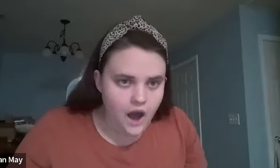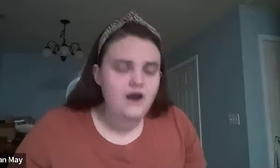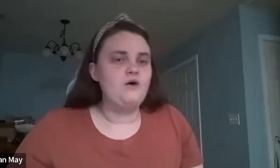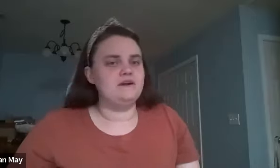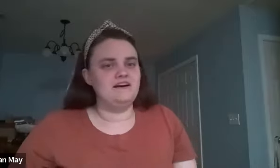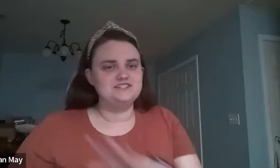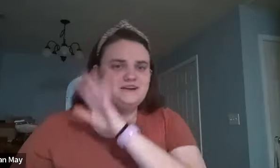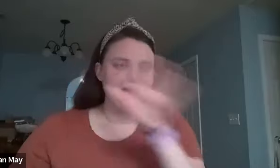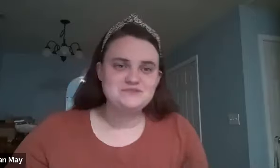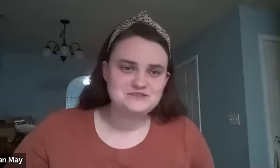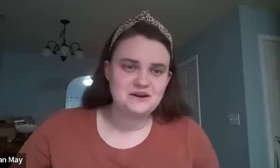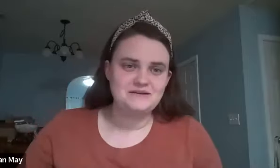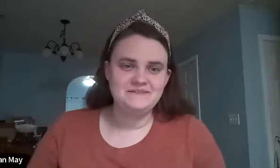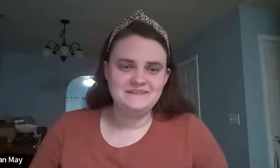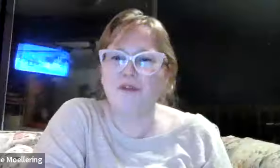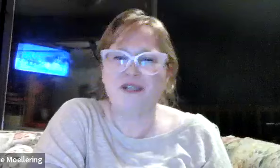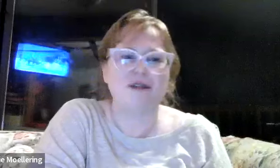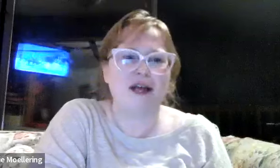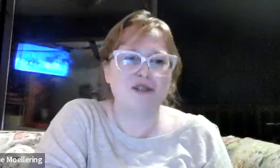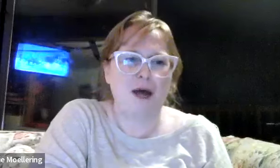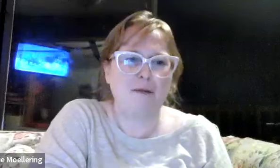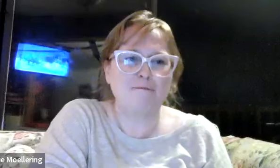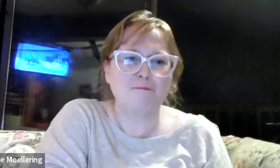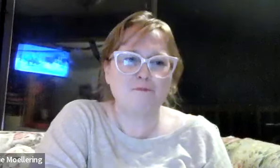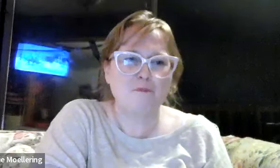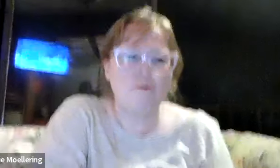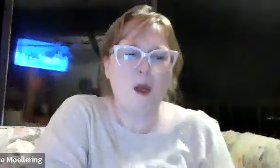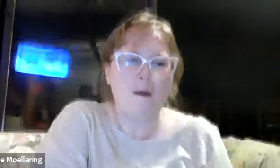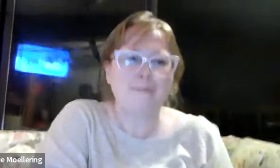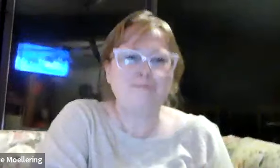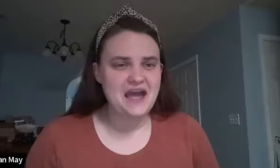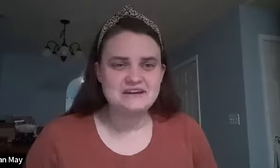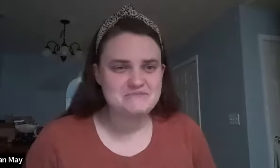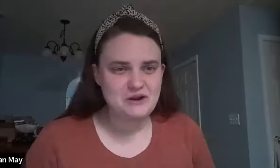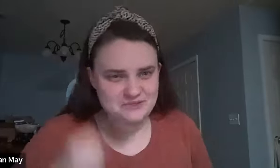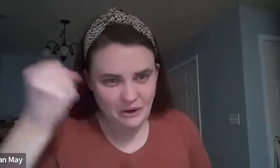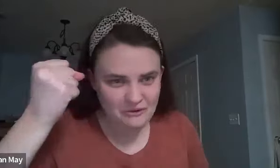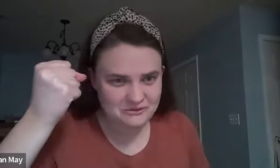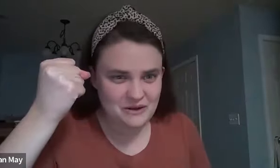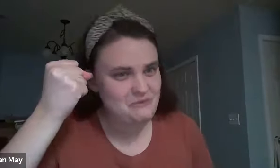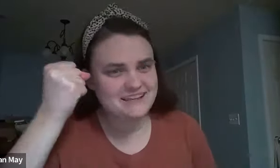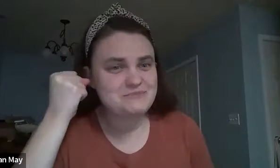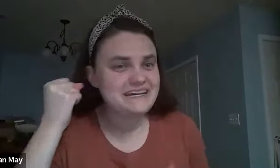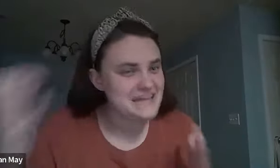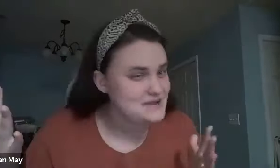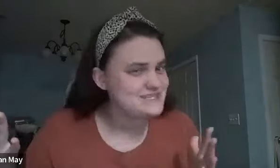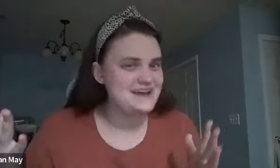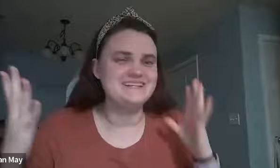Oh my gosh. Okay, I'm so I don't sorry. think you've told this class yet. Well, we're going to have an impromptu hold real quick while I explain a name sign, because that